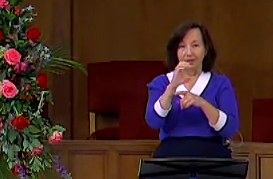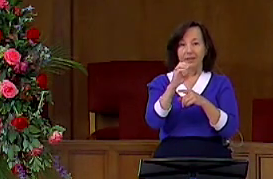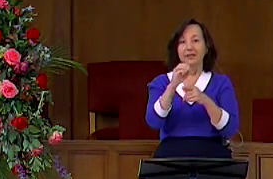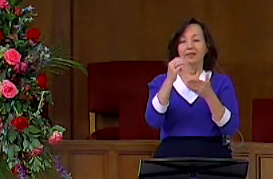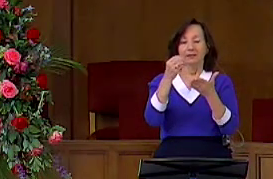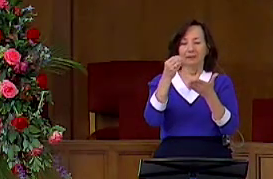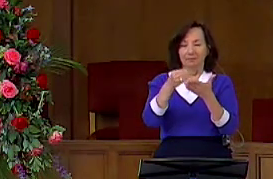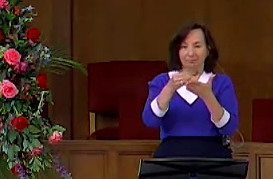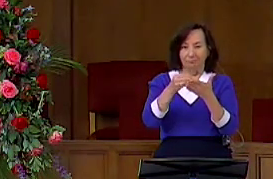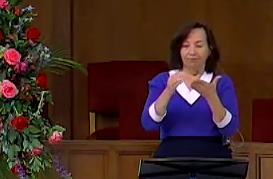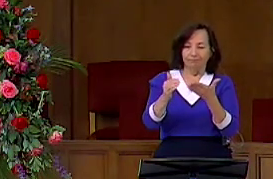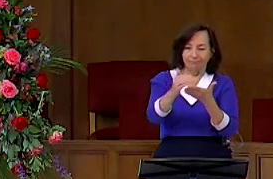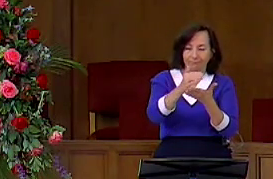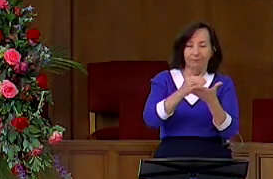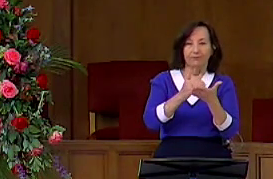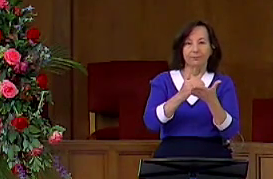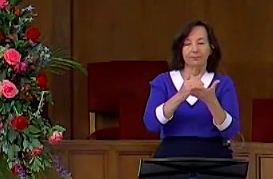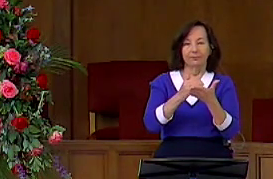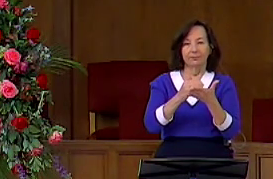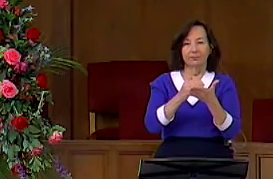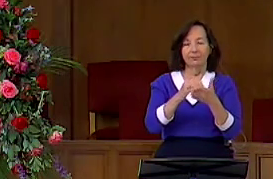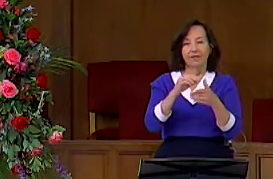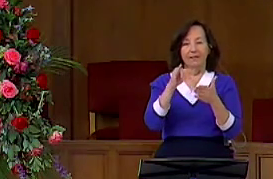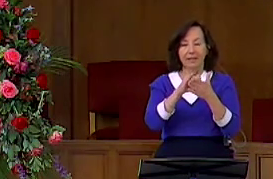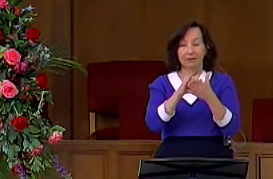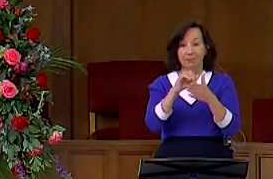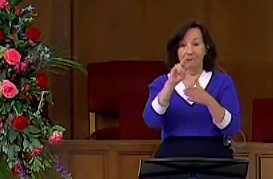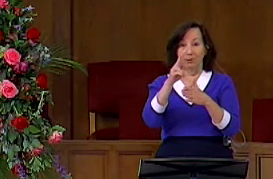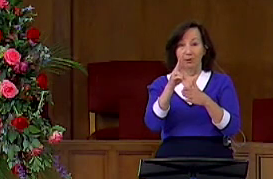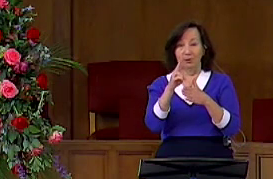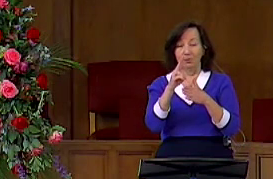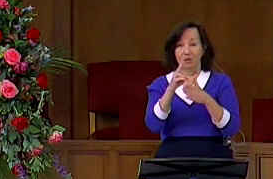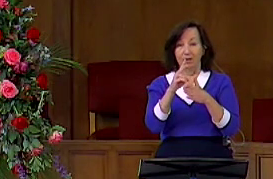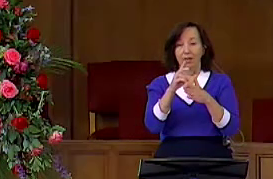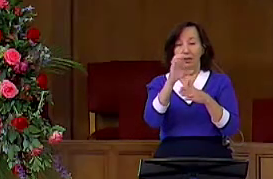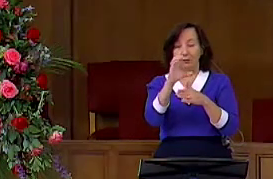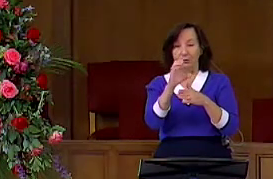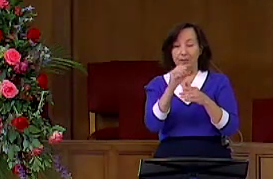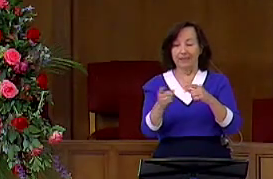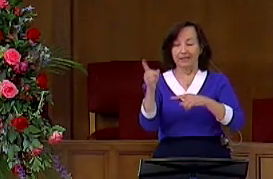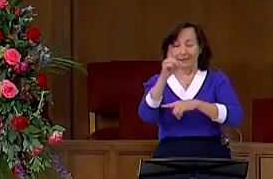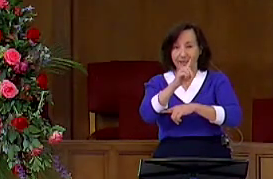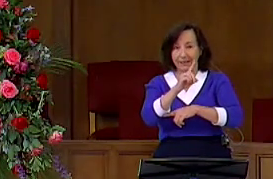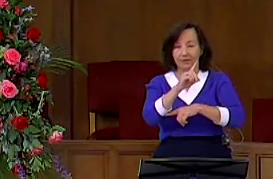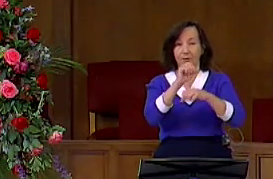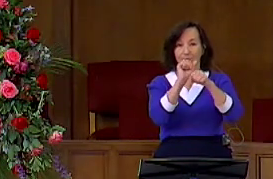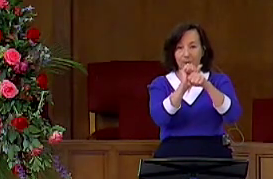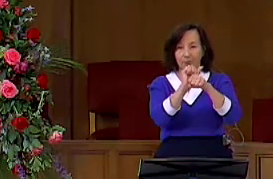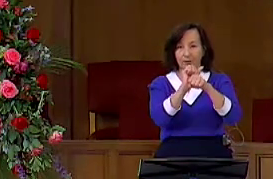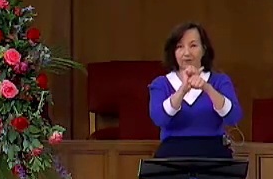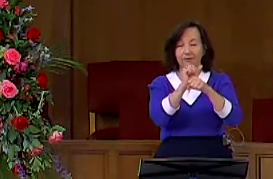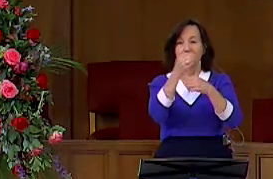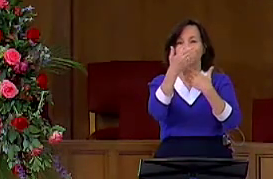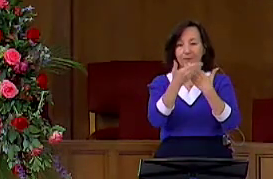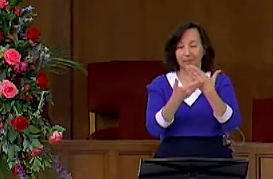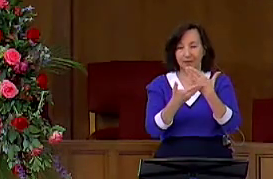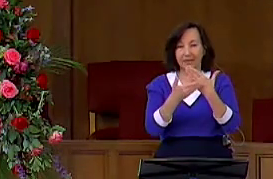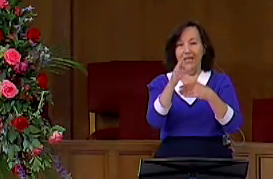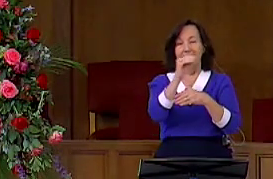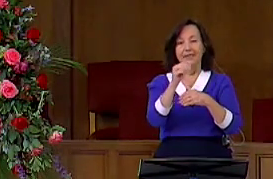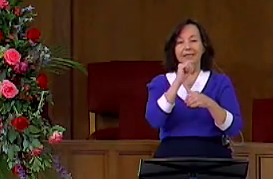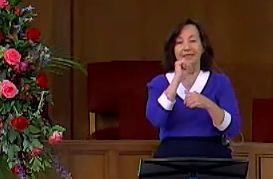denarii. That would be 200 days' wages worth of bread. And he says it is